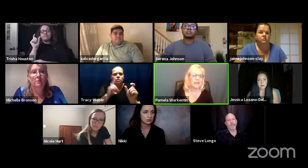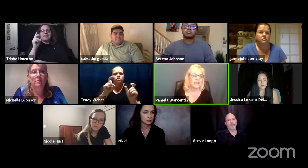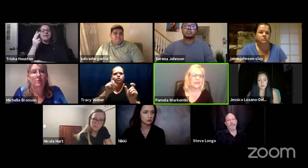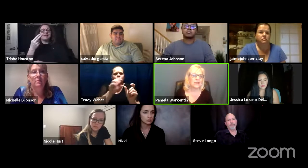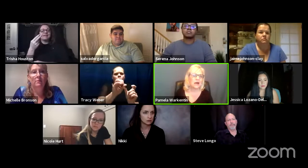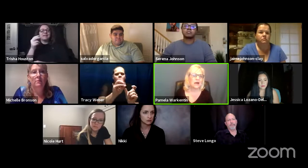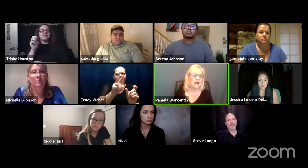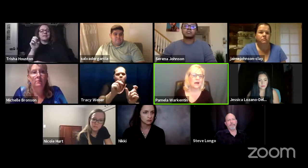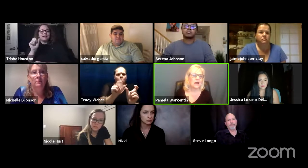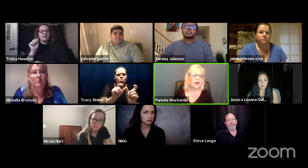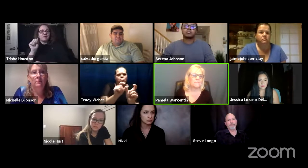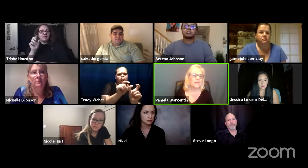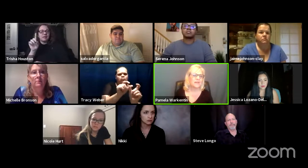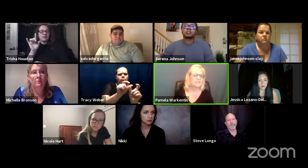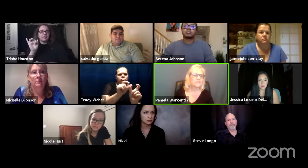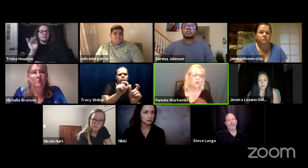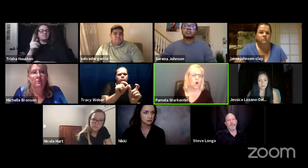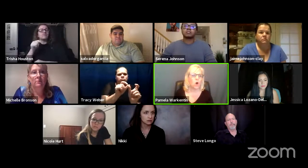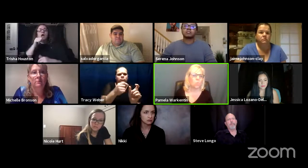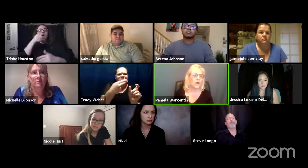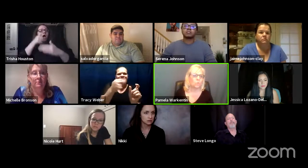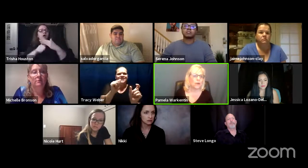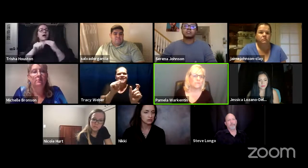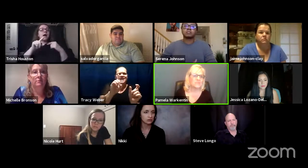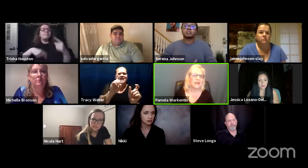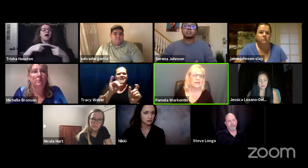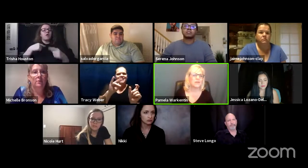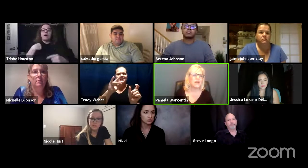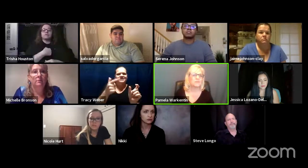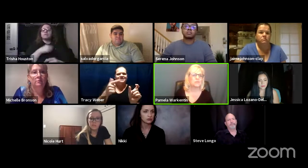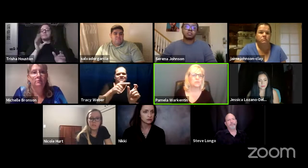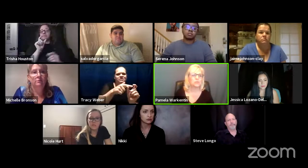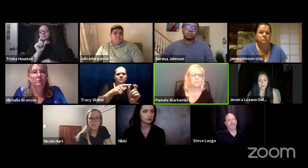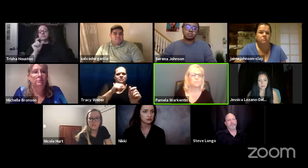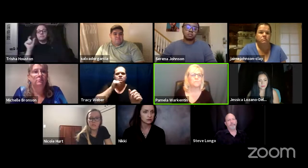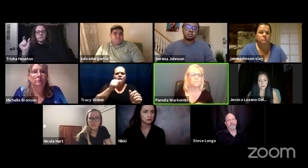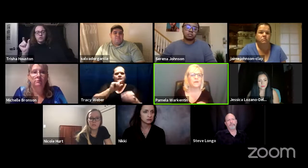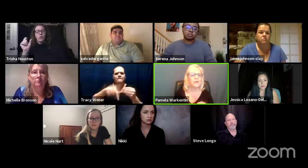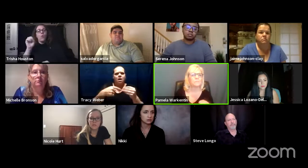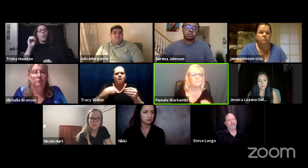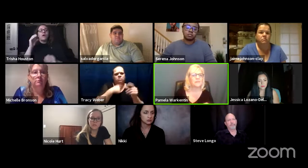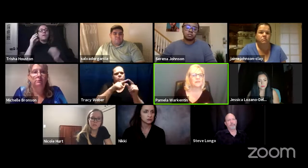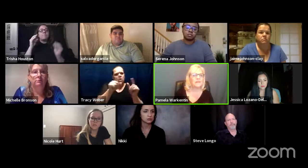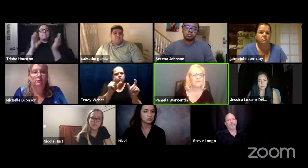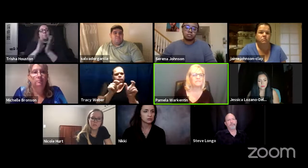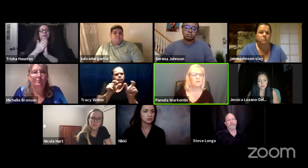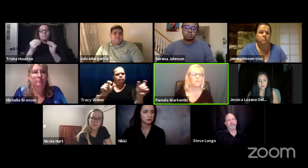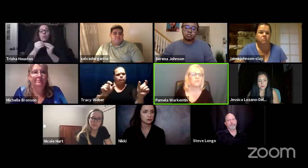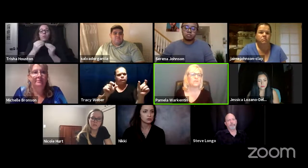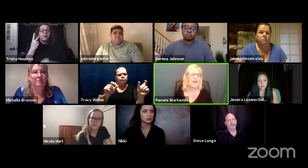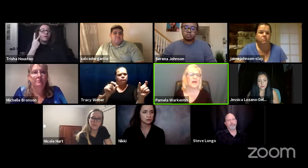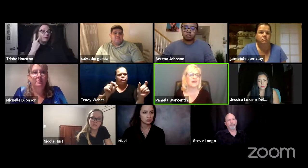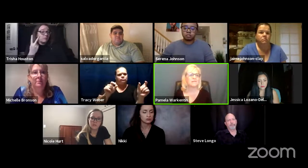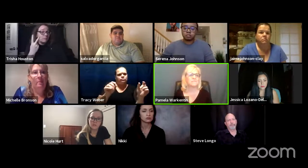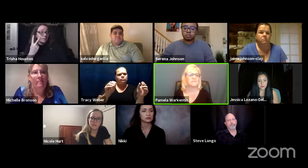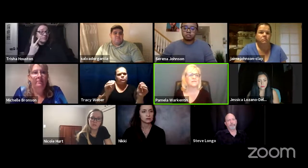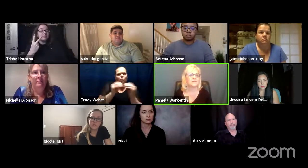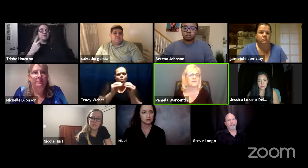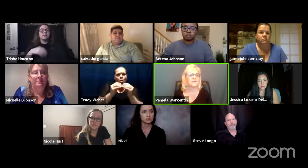Currently, it is all one website, but I do believe that we should have